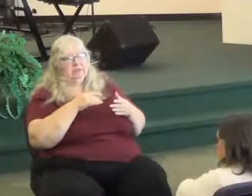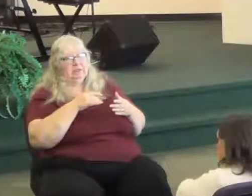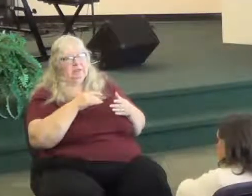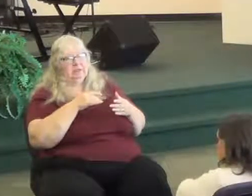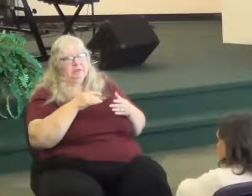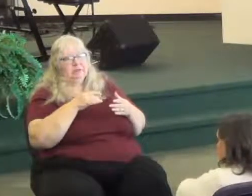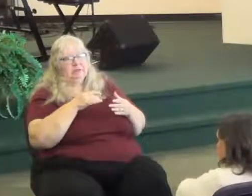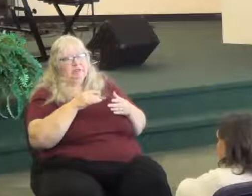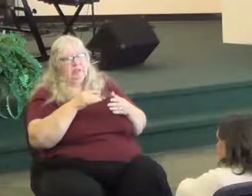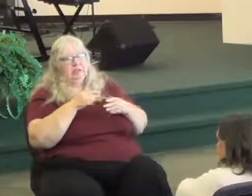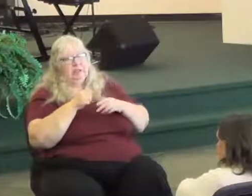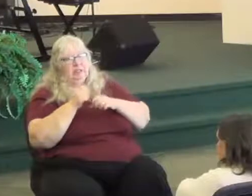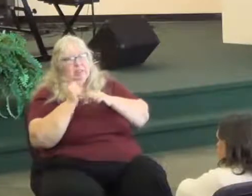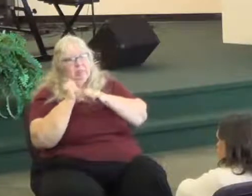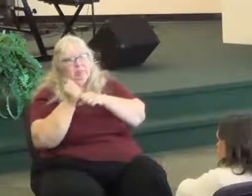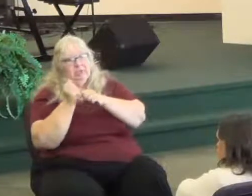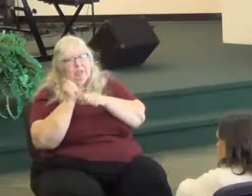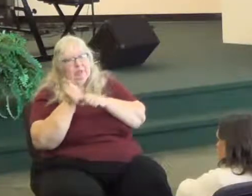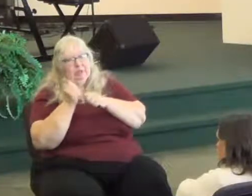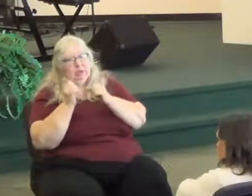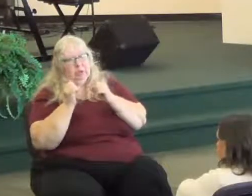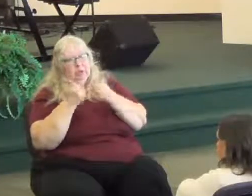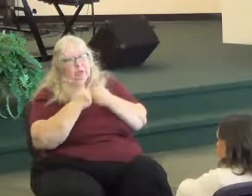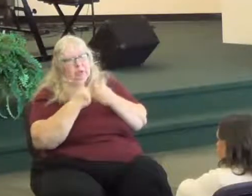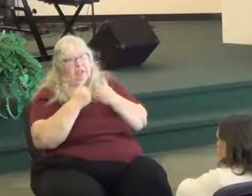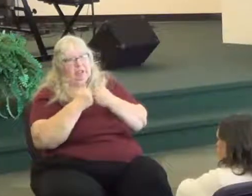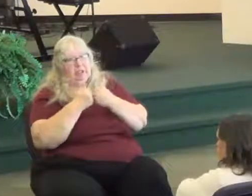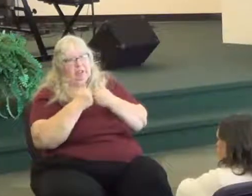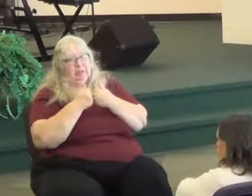or spouse.